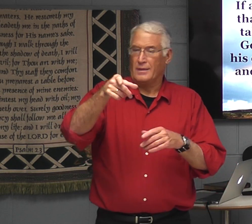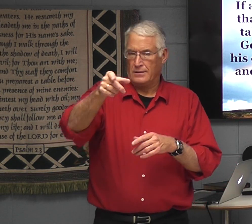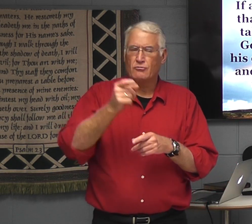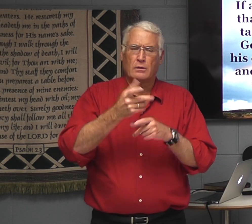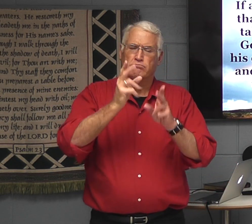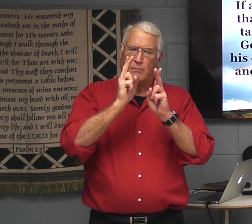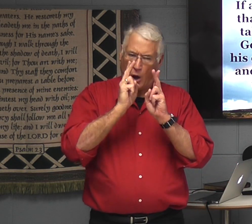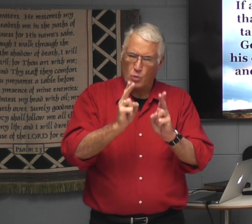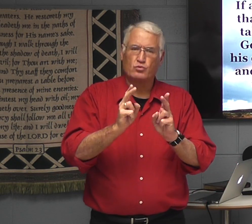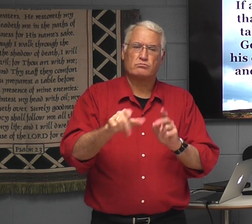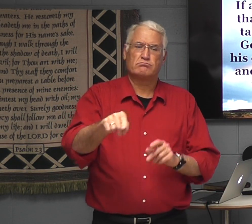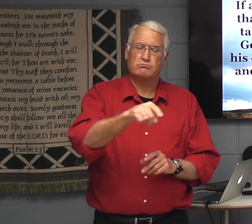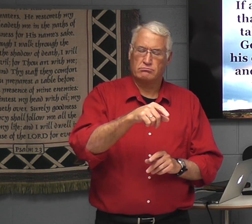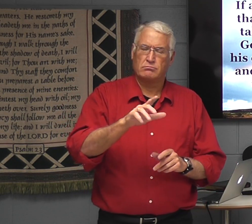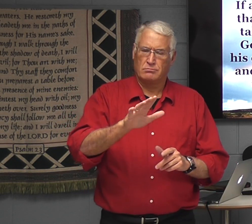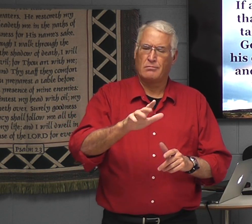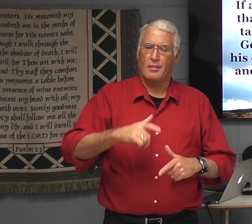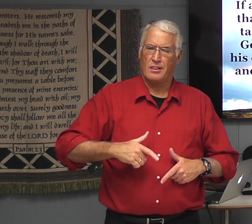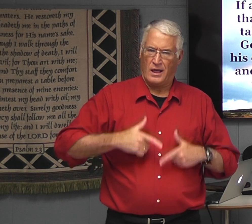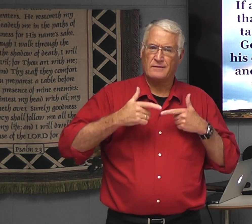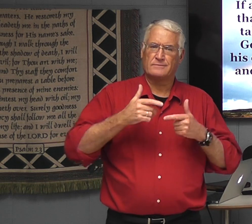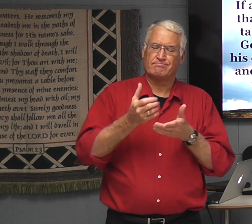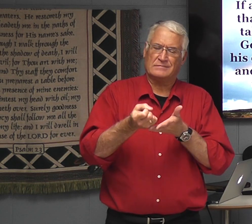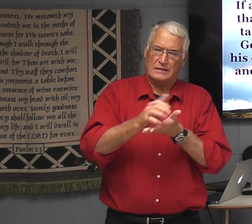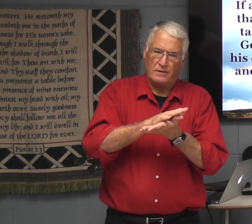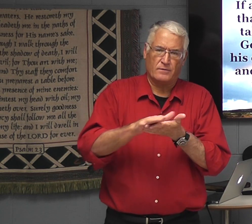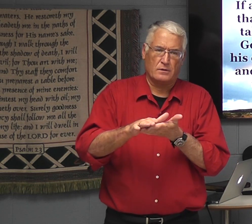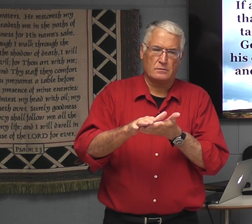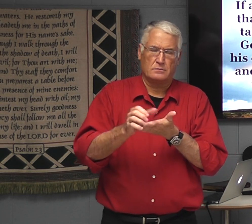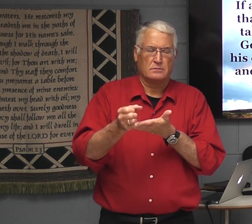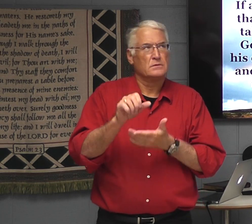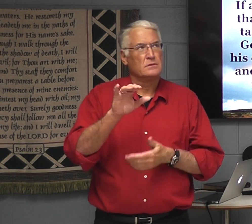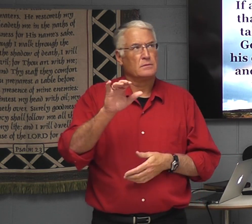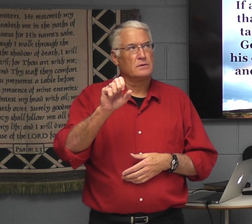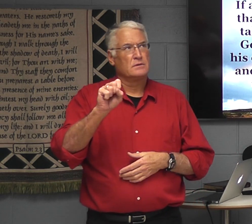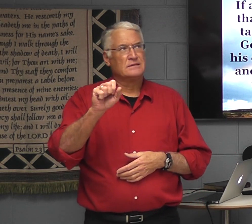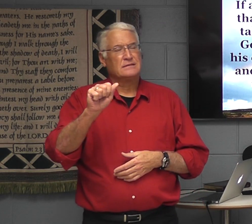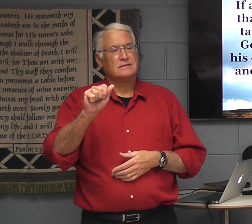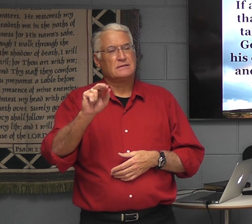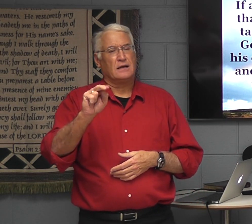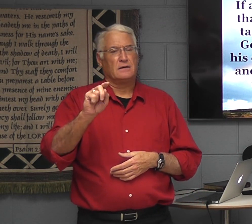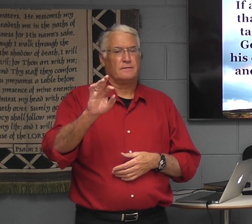We are created in His image. So we are to honor life